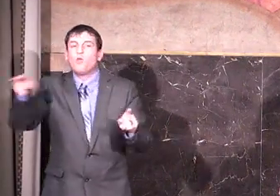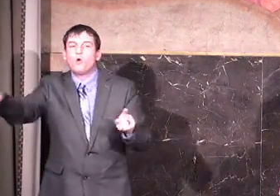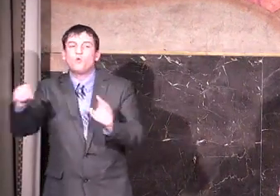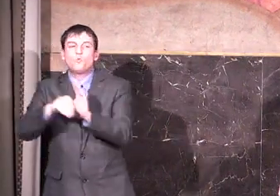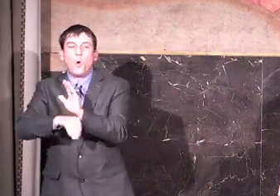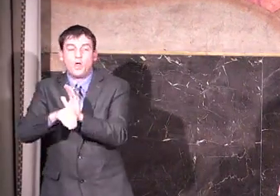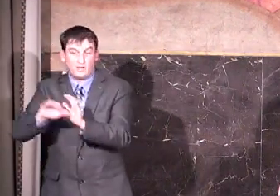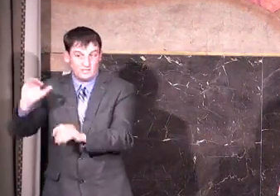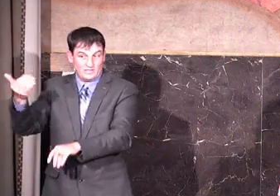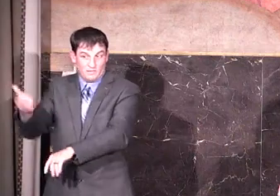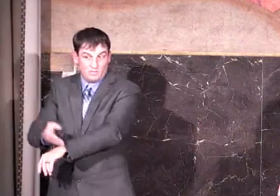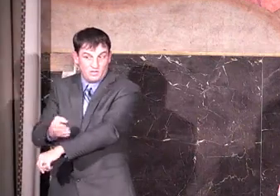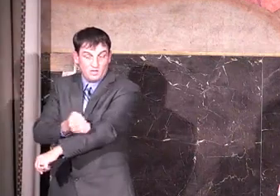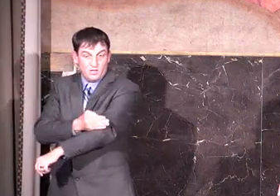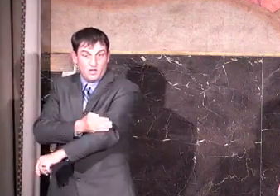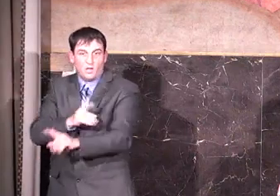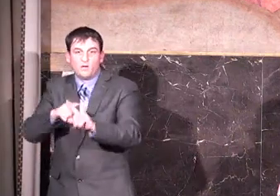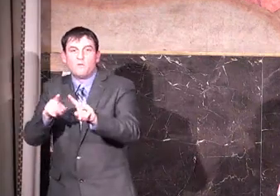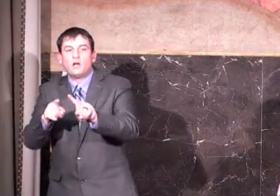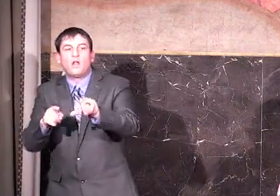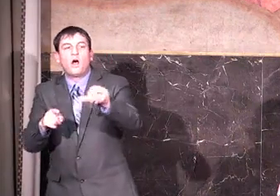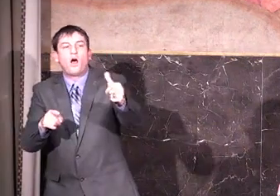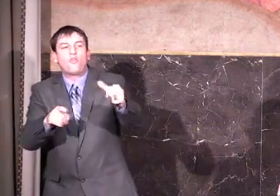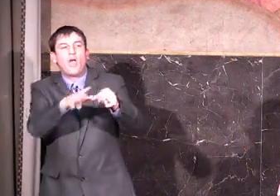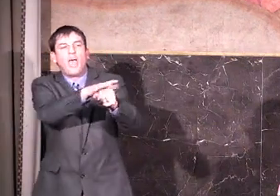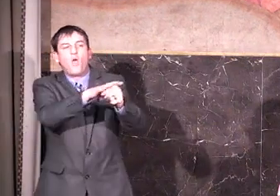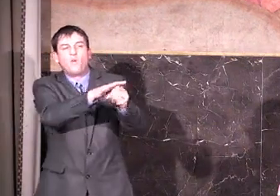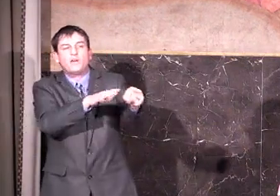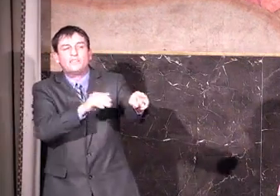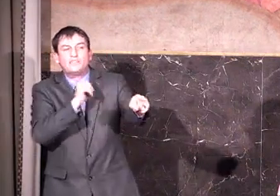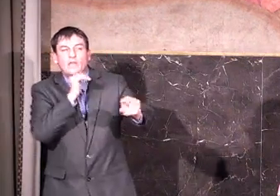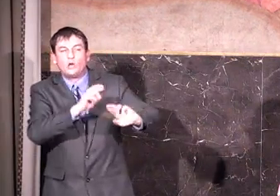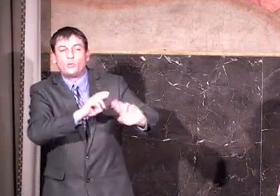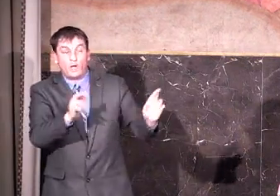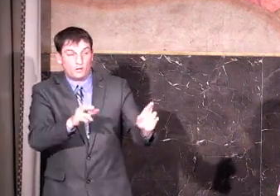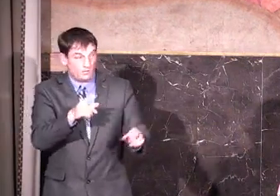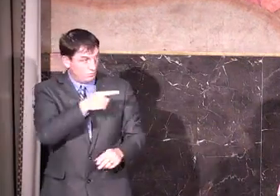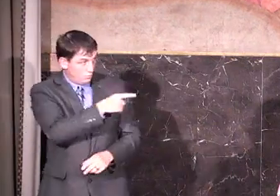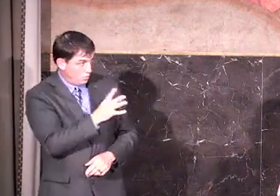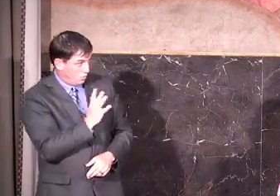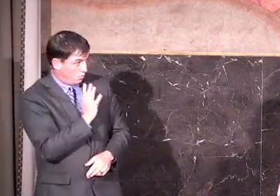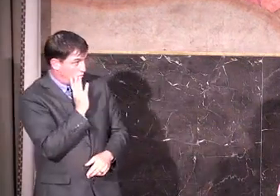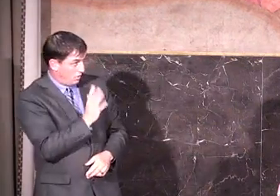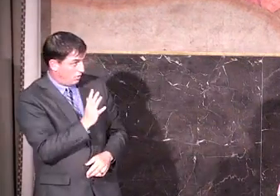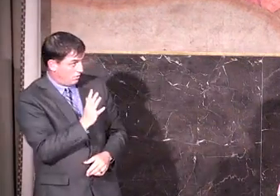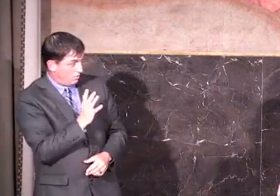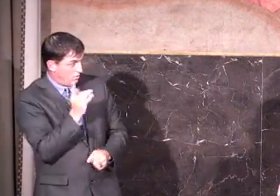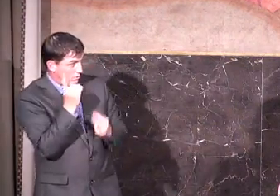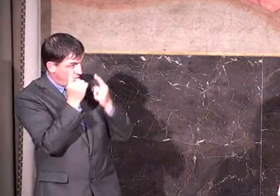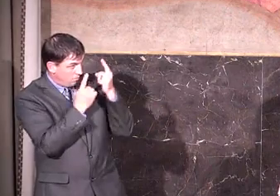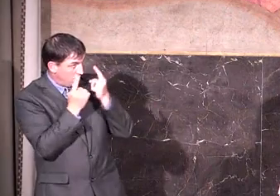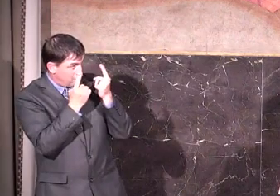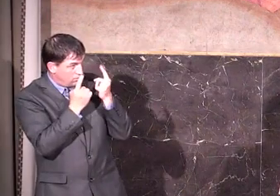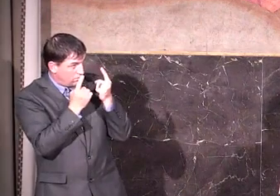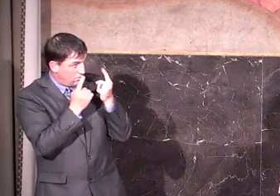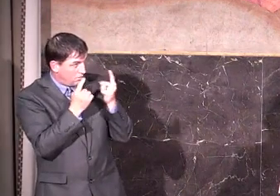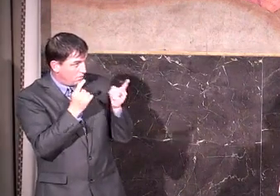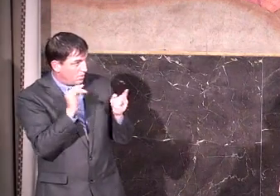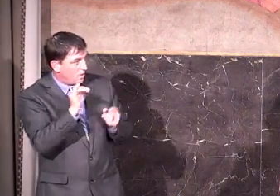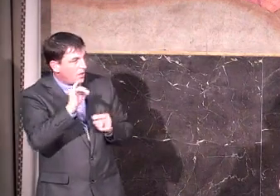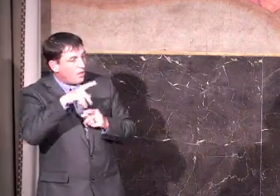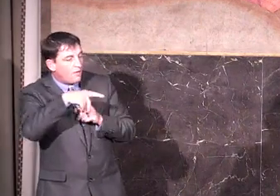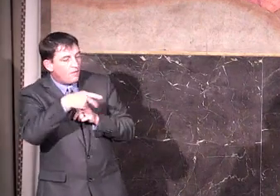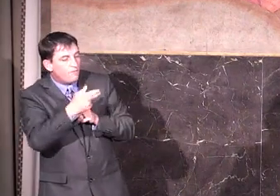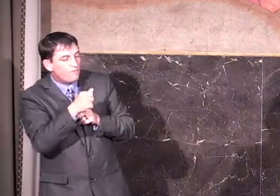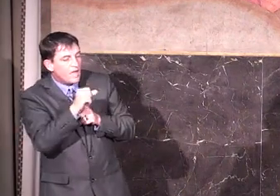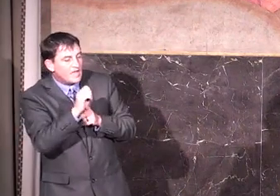really good, but some areas aren't ready yet, will you reconsider, you've rejected like the phased or